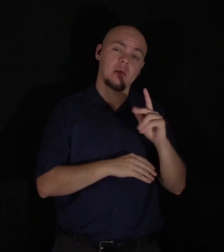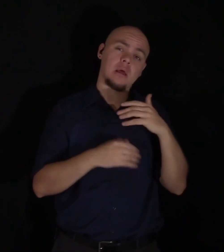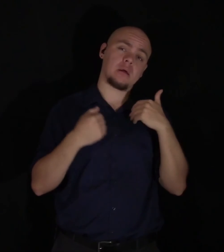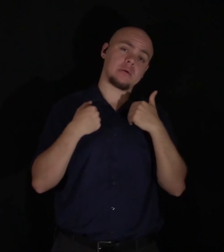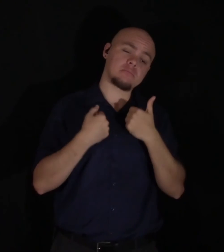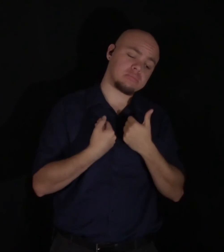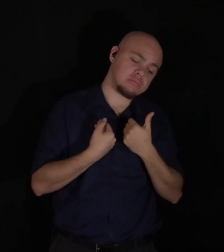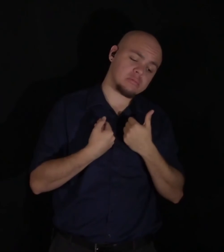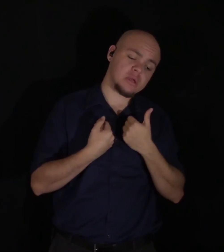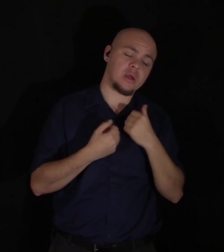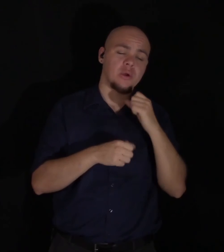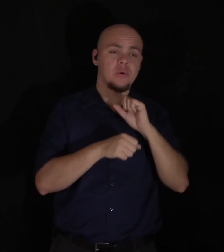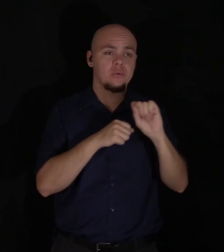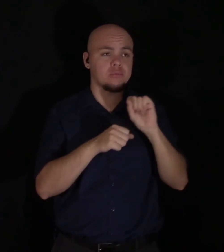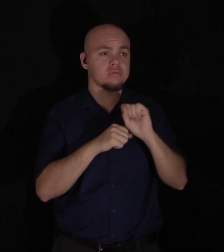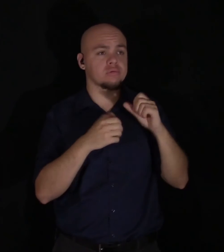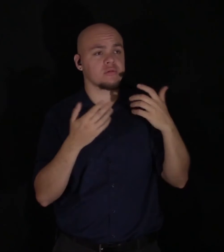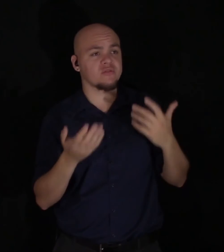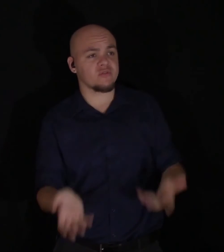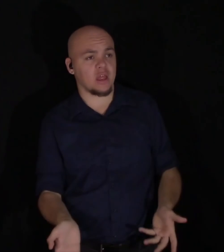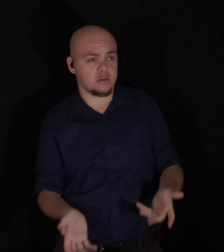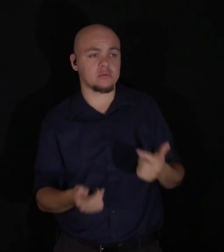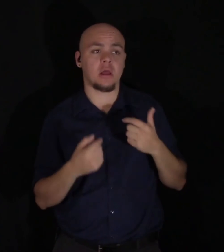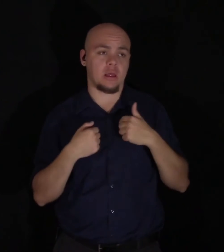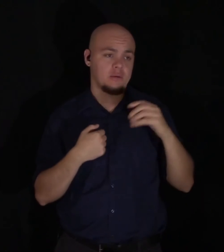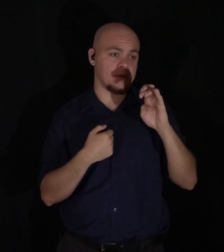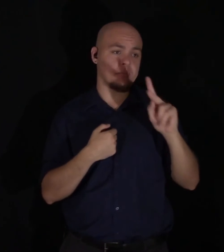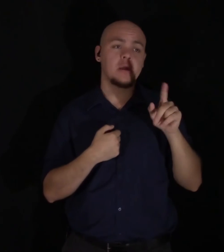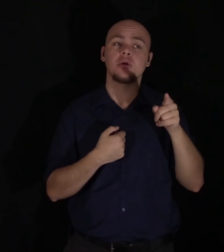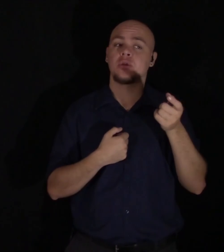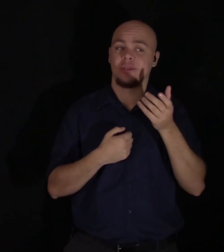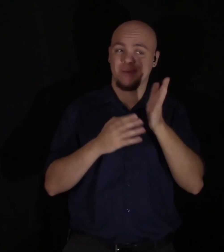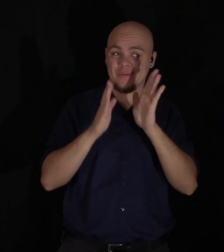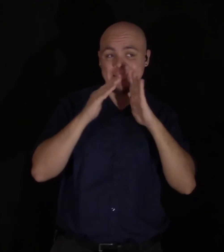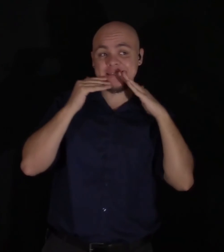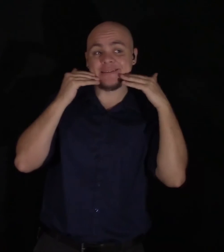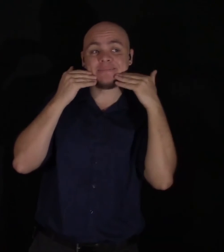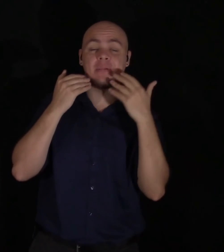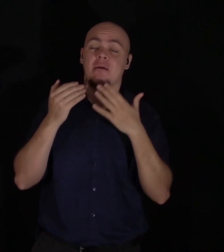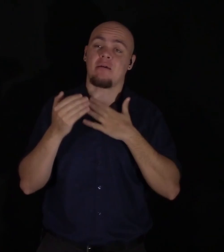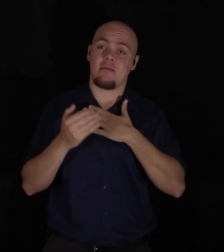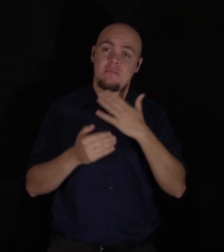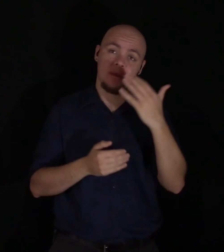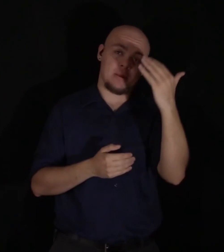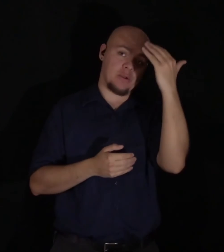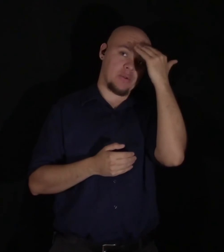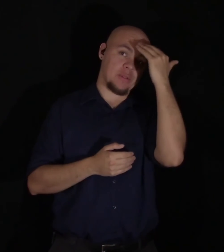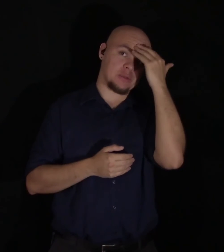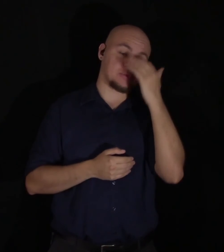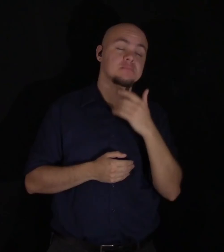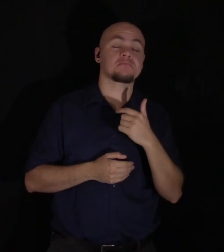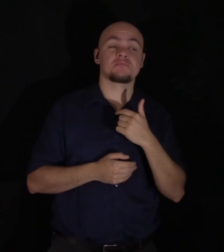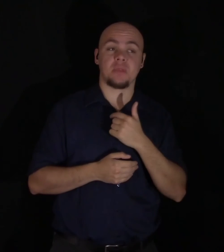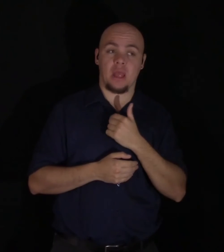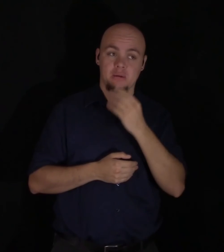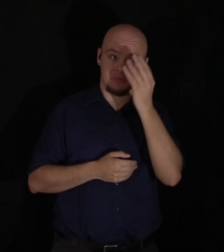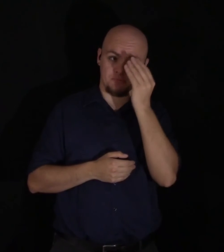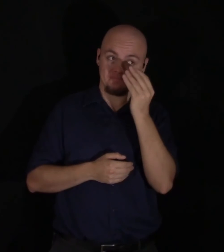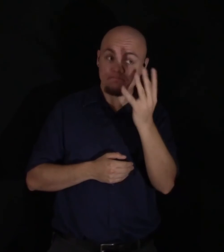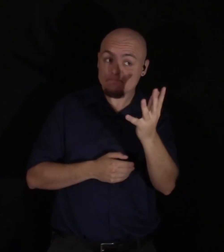as the ancient mariner. You will smile at my allusion, but I will disclose a secret. I